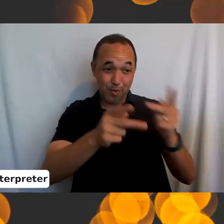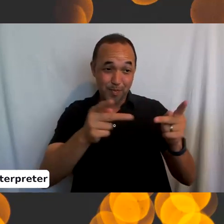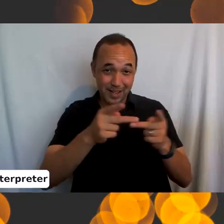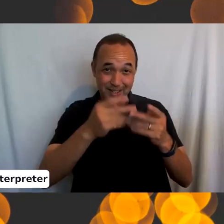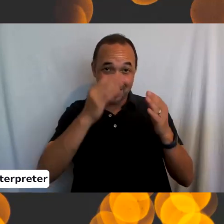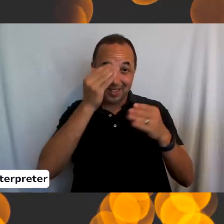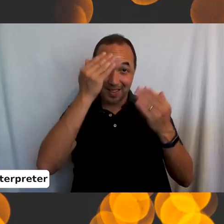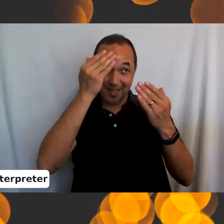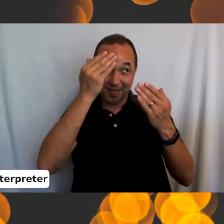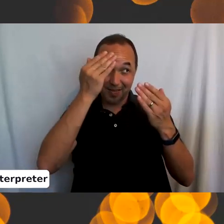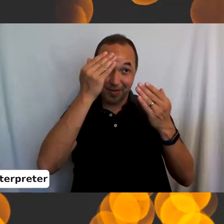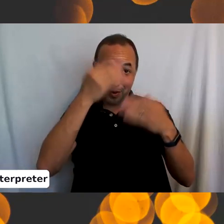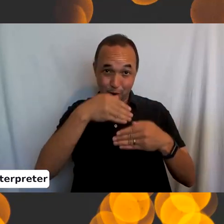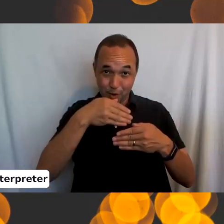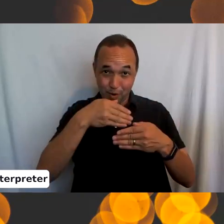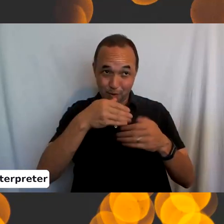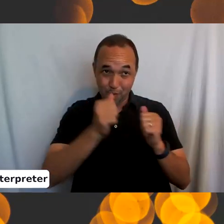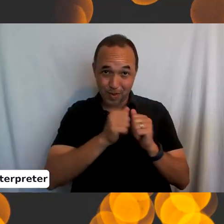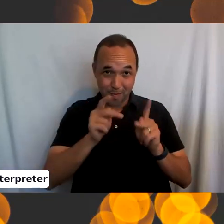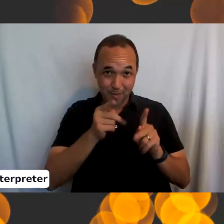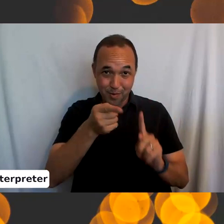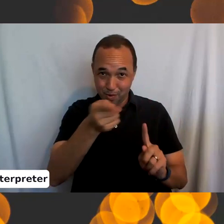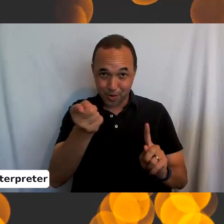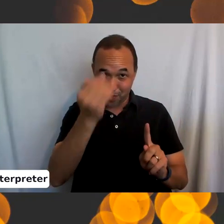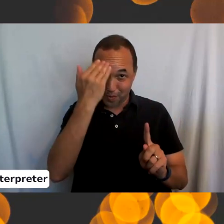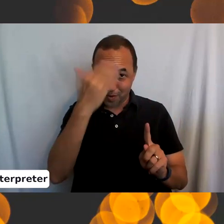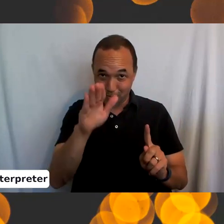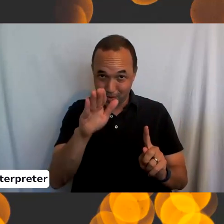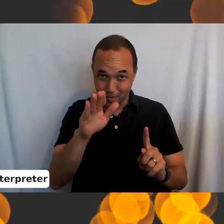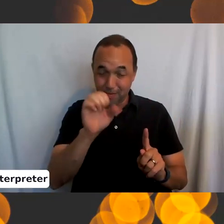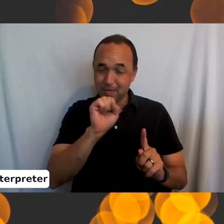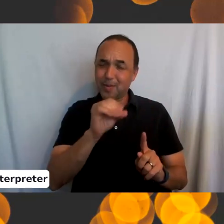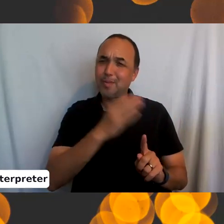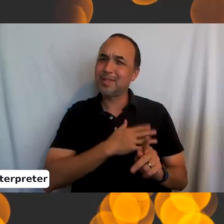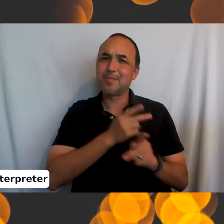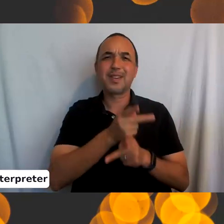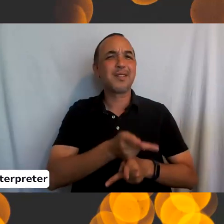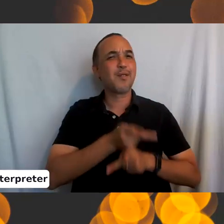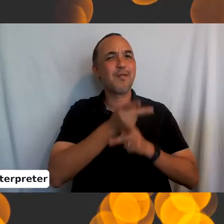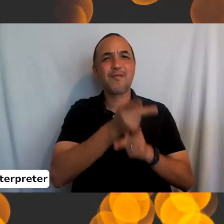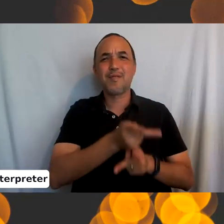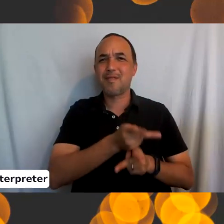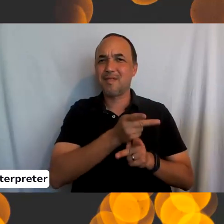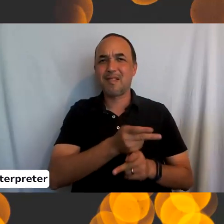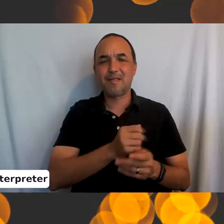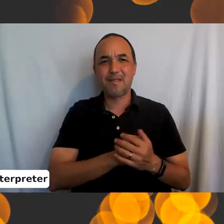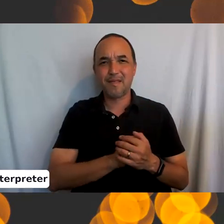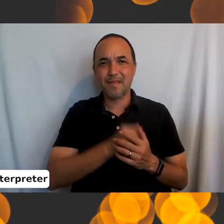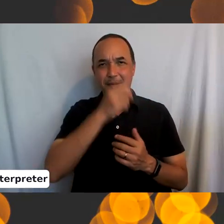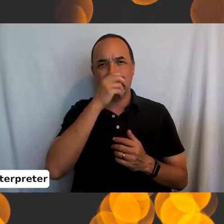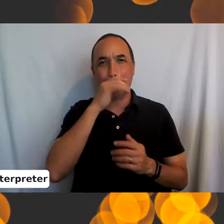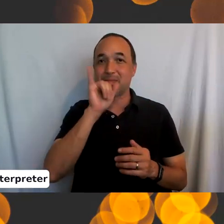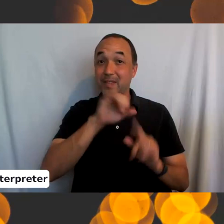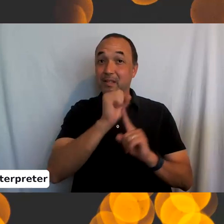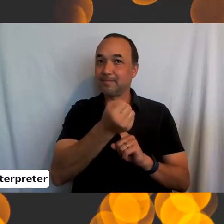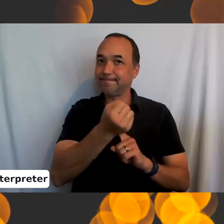bunch of people you don't know that great. So just be very, very careful. It is a situation that is where you can be